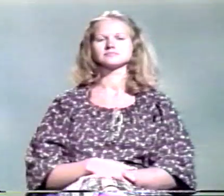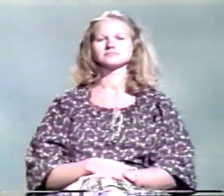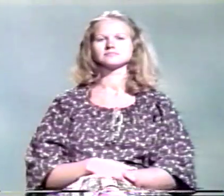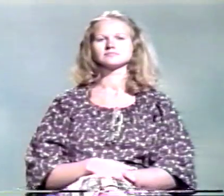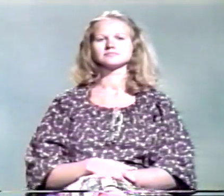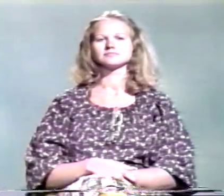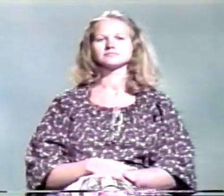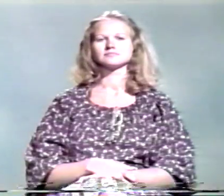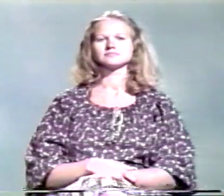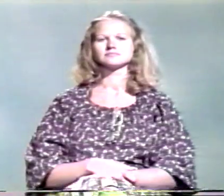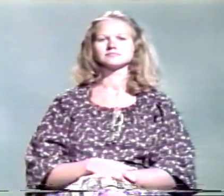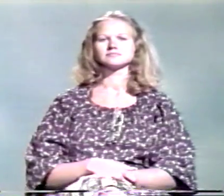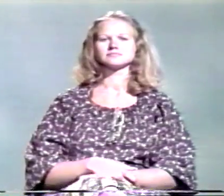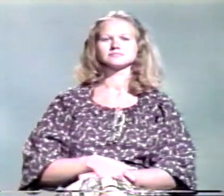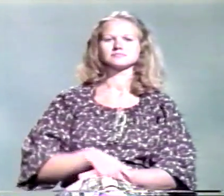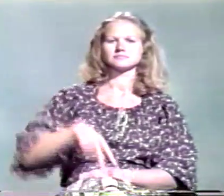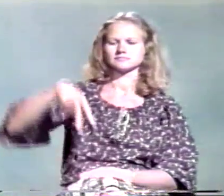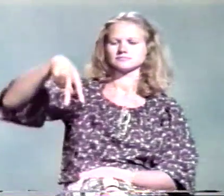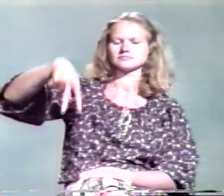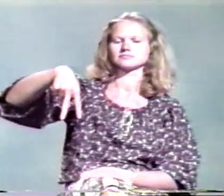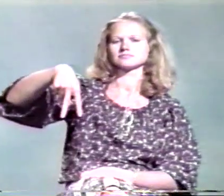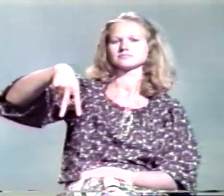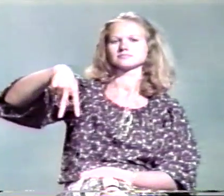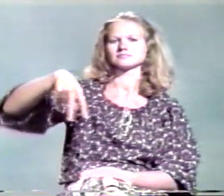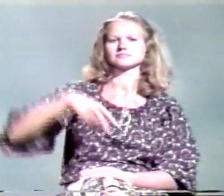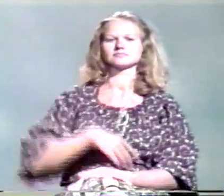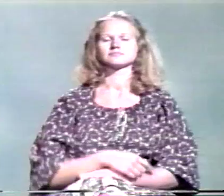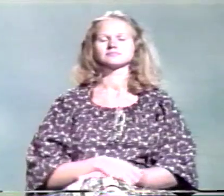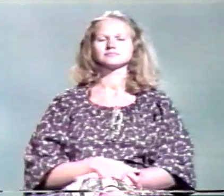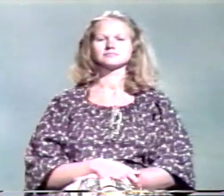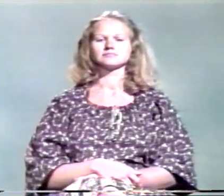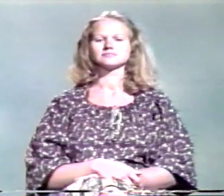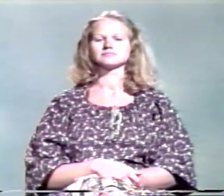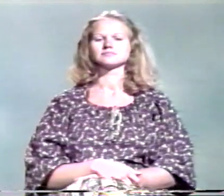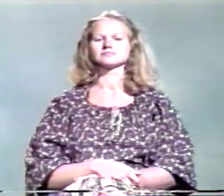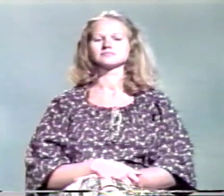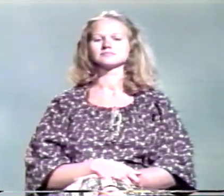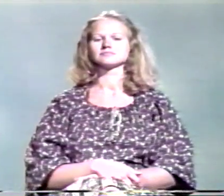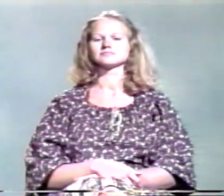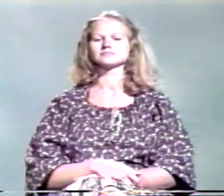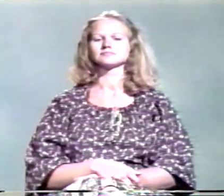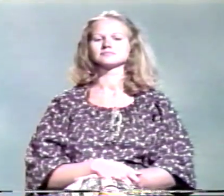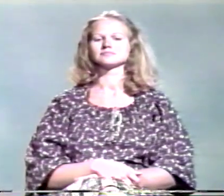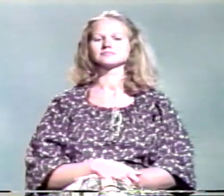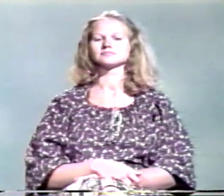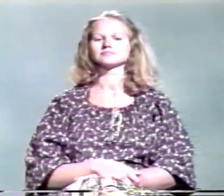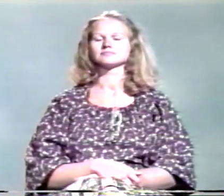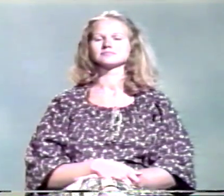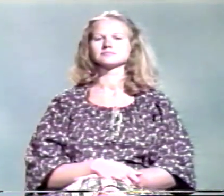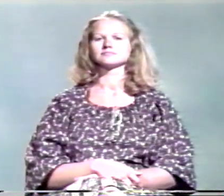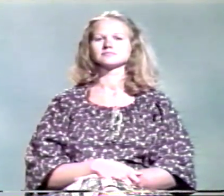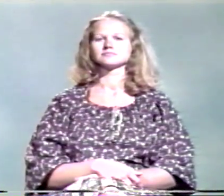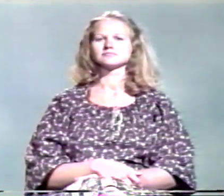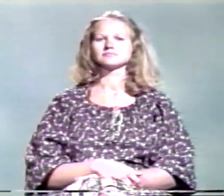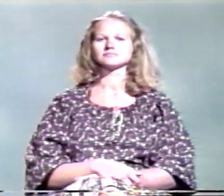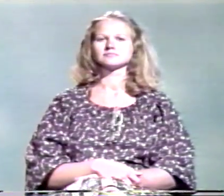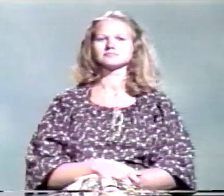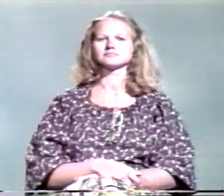You have seen this hand shape used to show a person standing or lying down. You can use two hands to show two